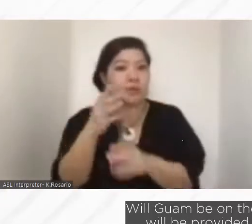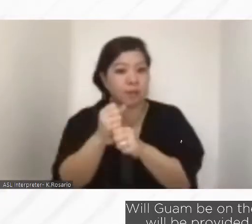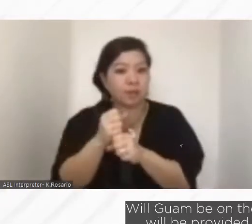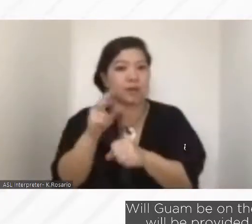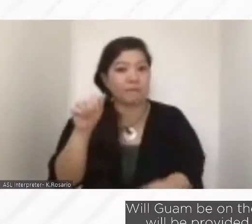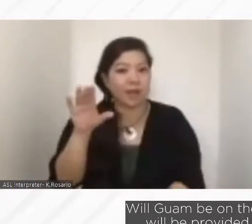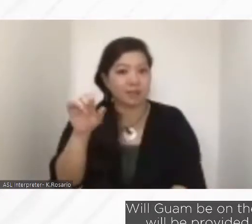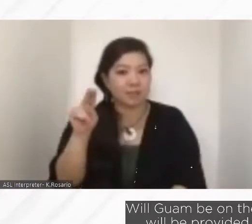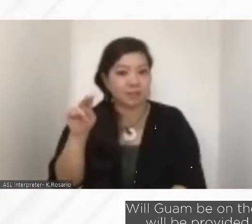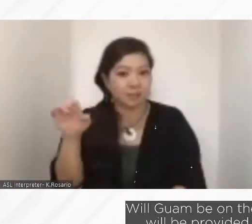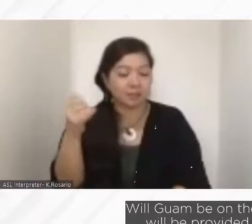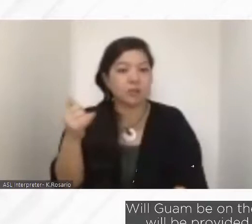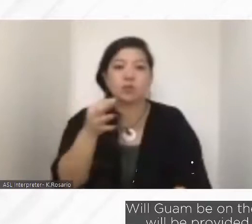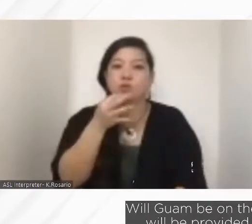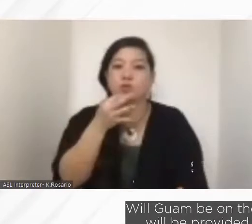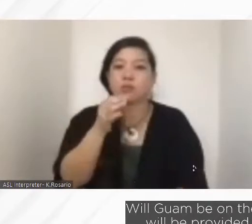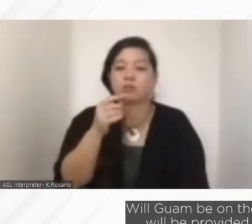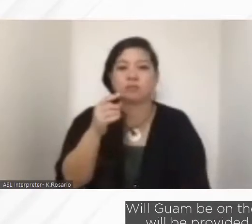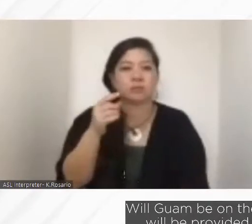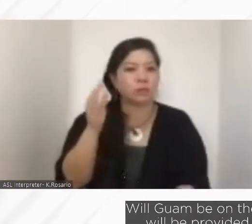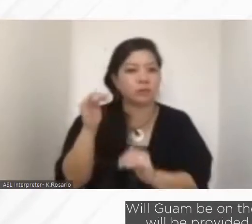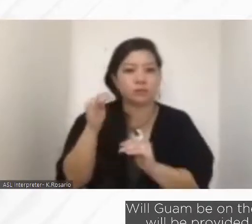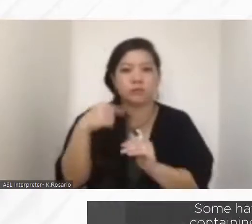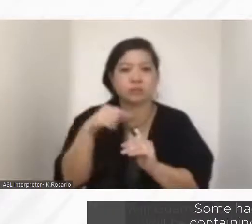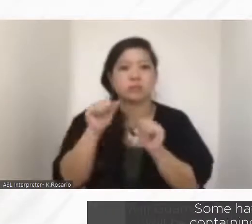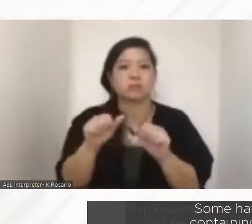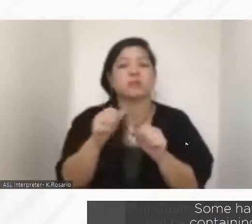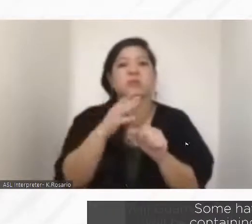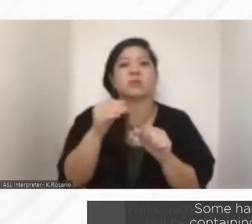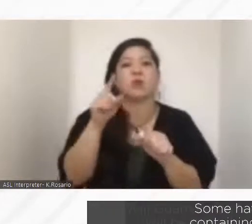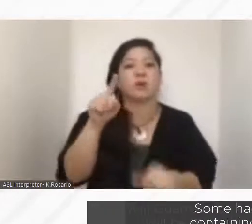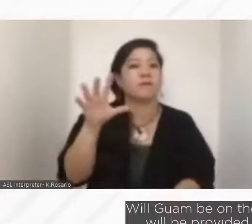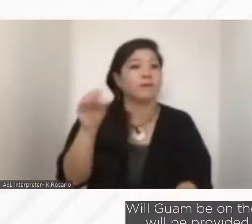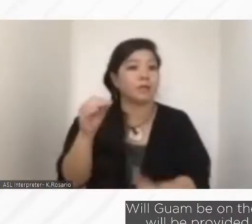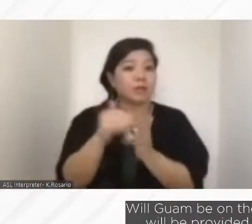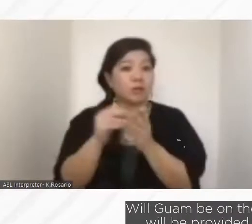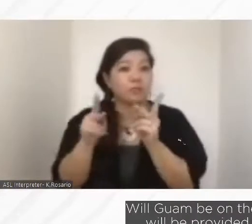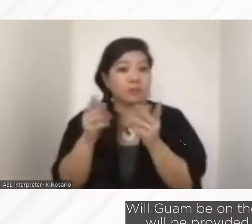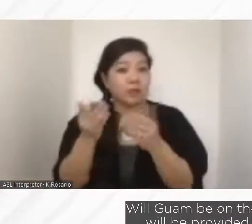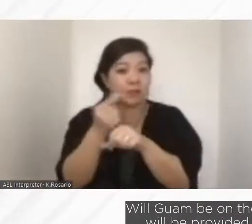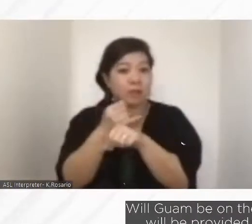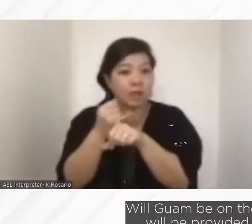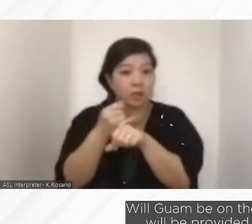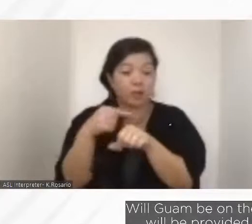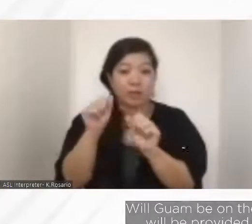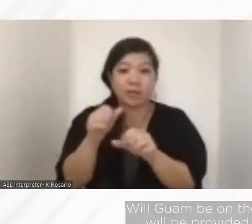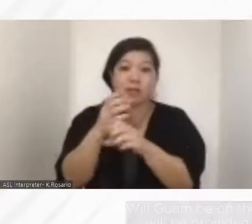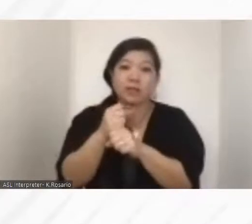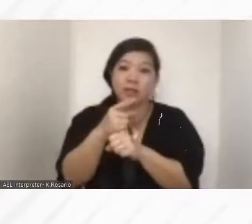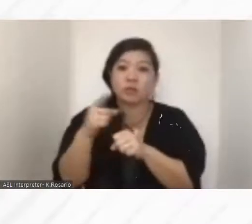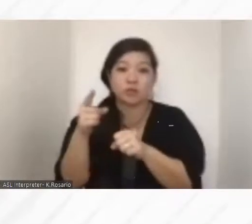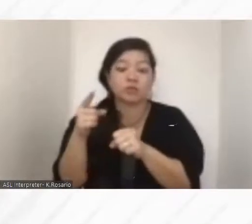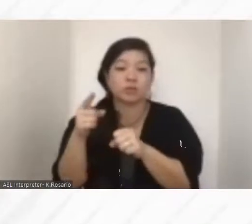vaccine. One good thing is with just over 150,000 people on the island, we can get to herd immunity